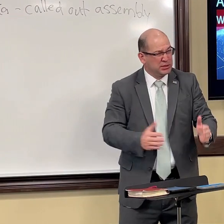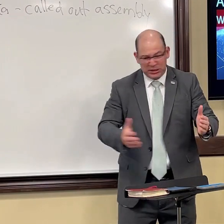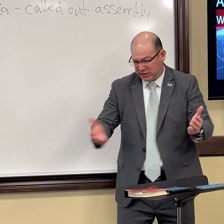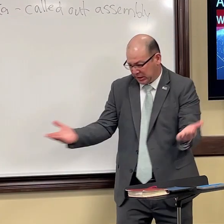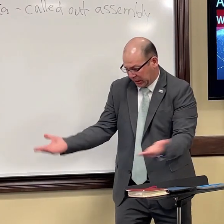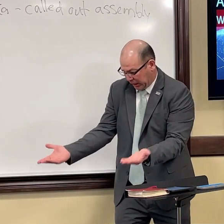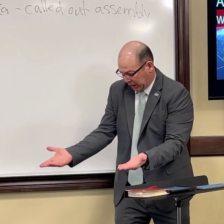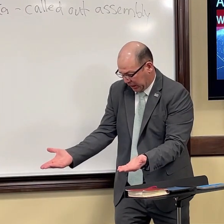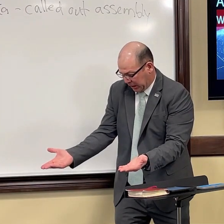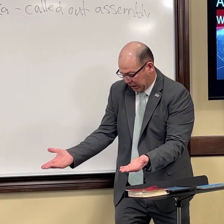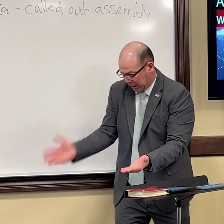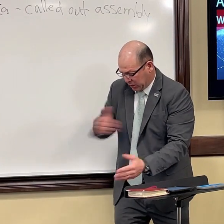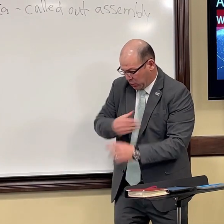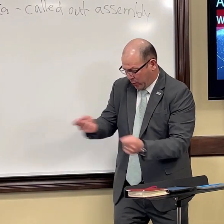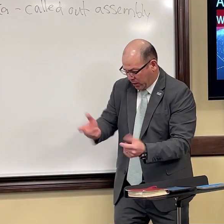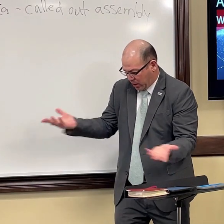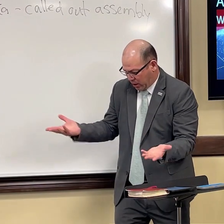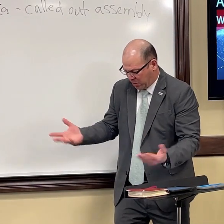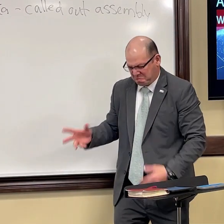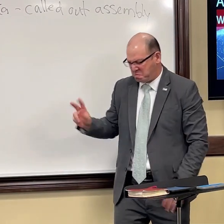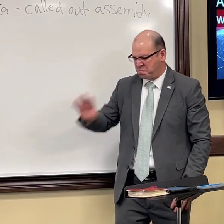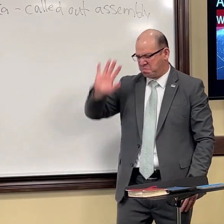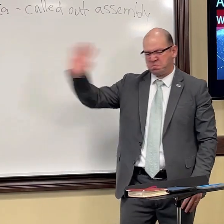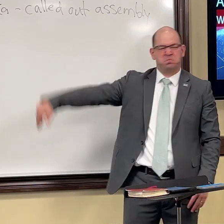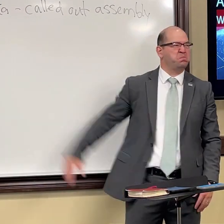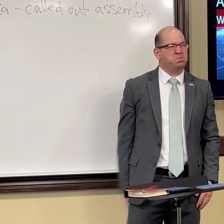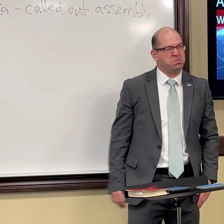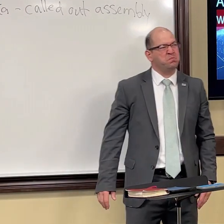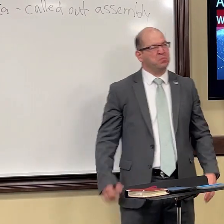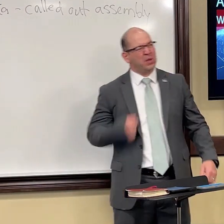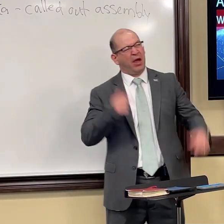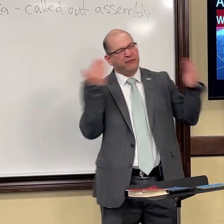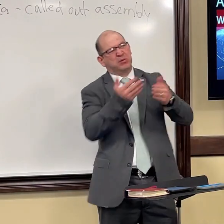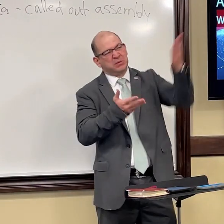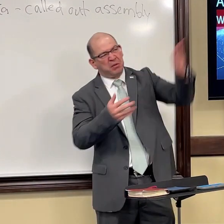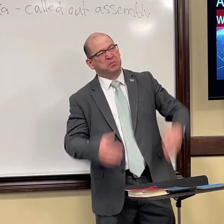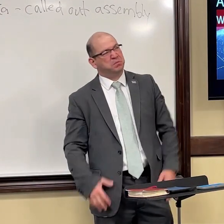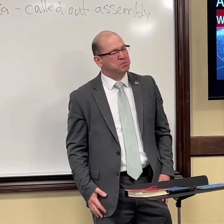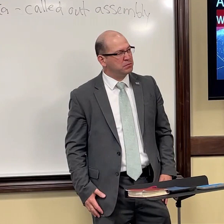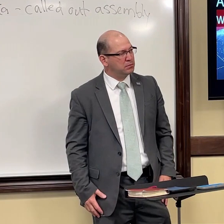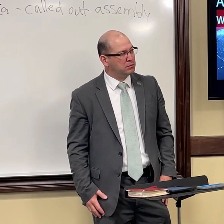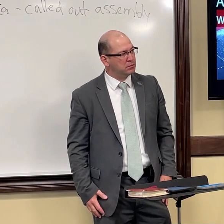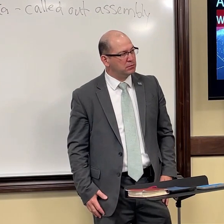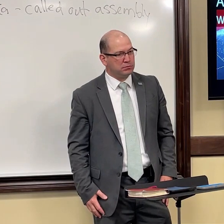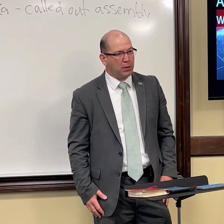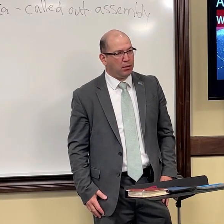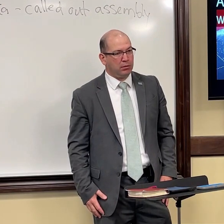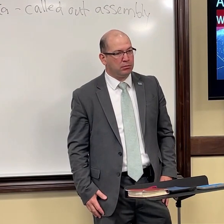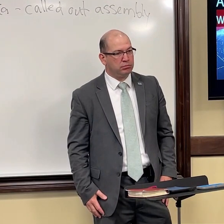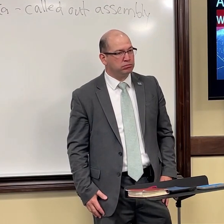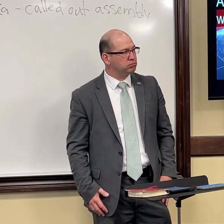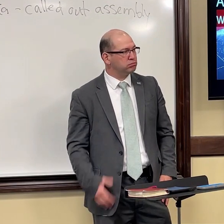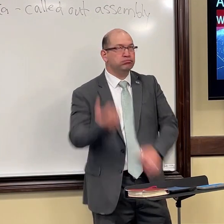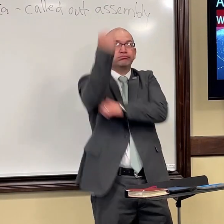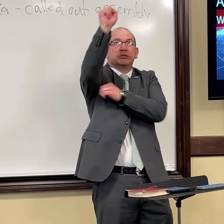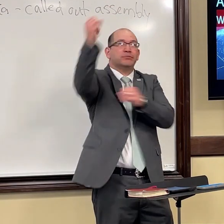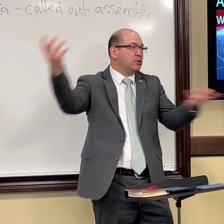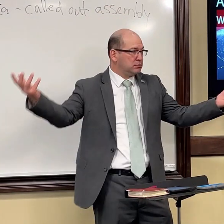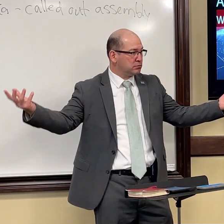going to be involved in missionary work here in this place. No, I'm just going to focus on that far region. No,